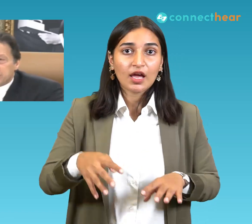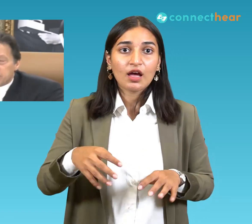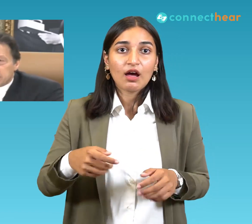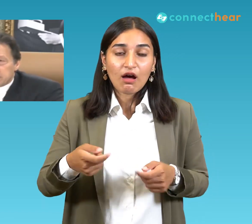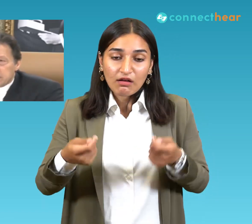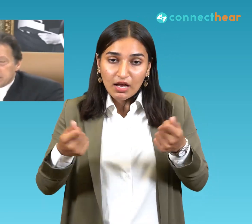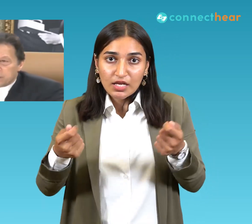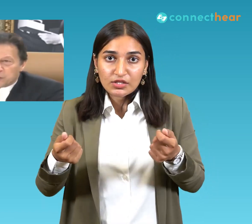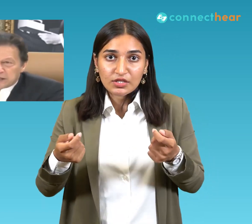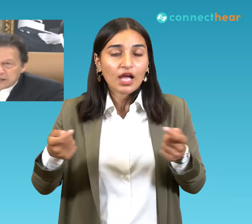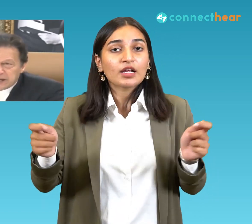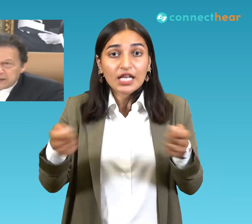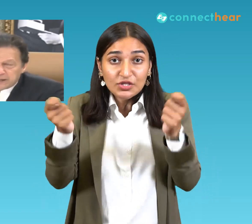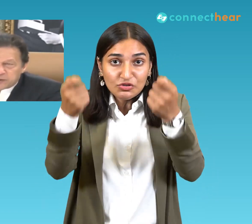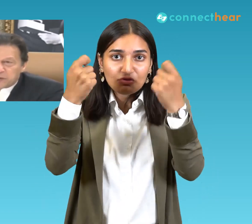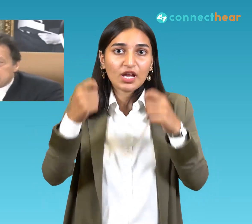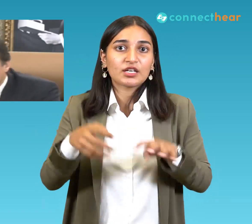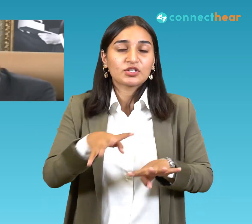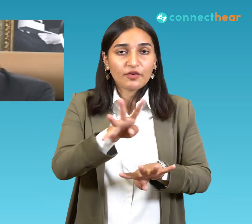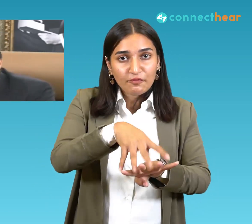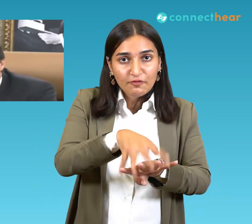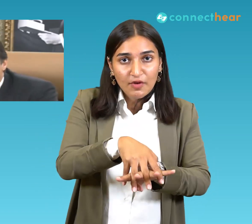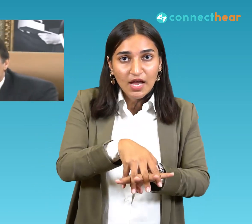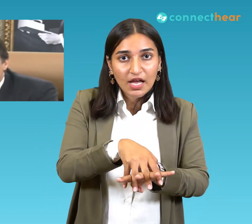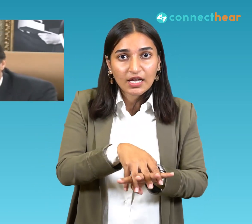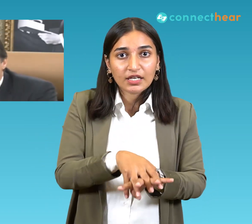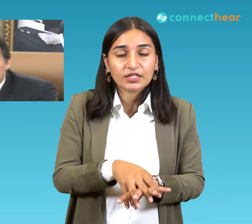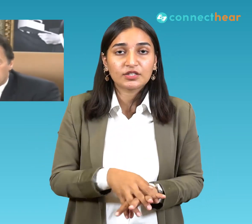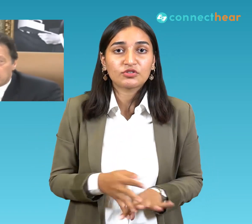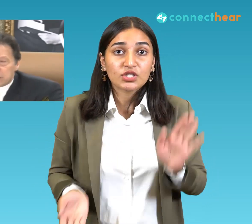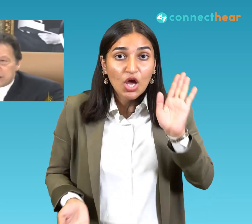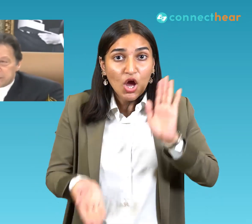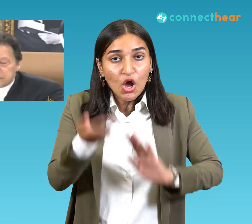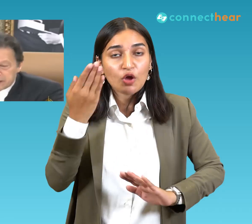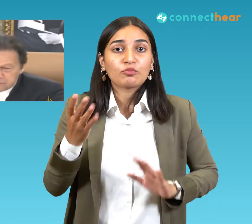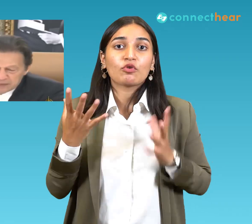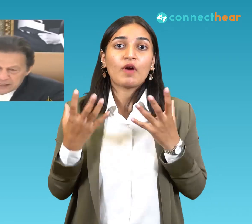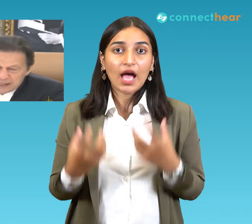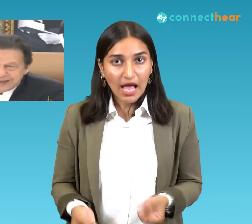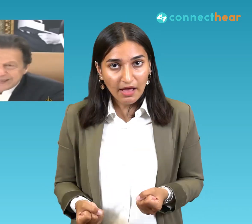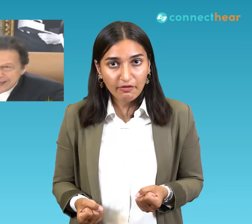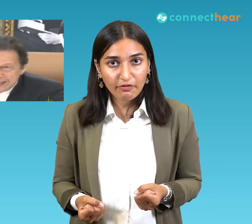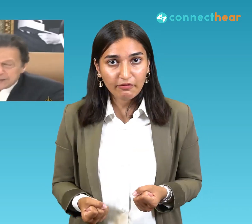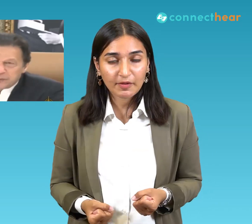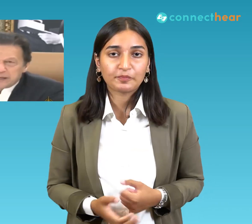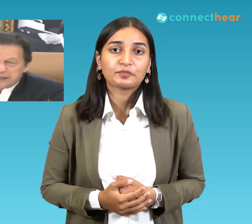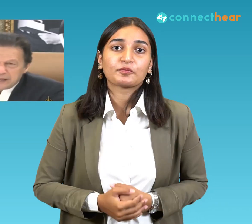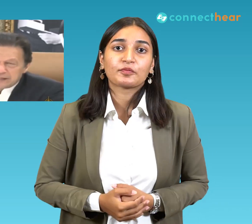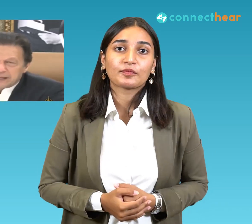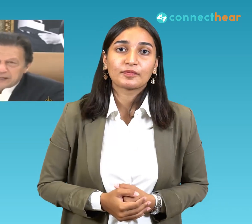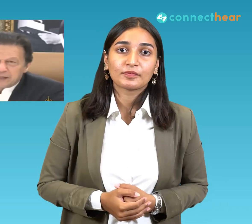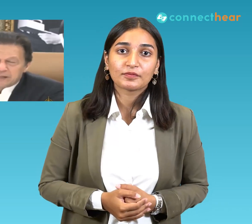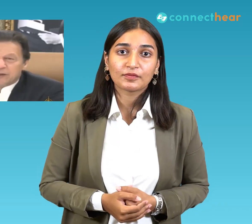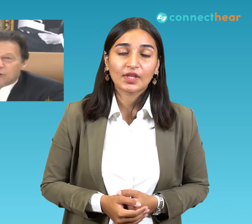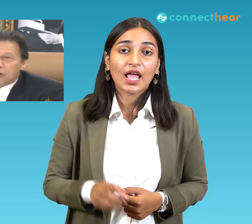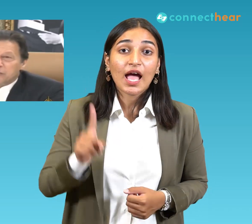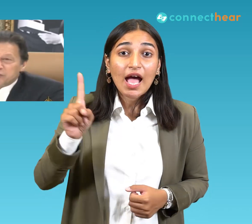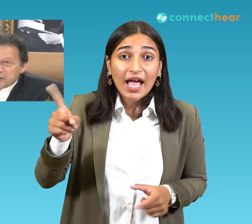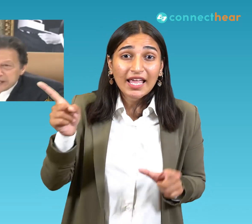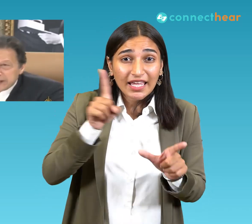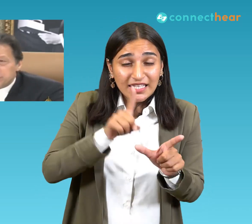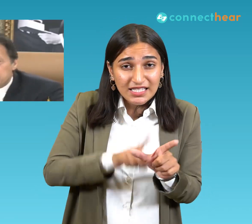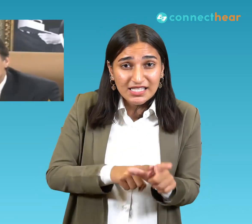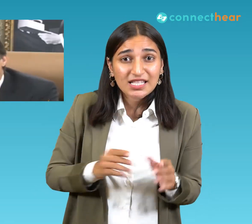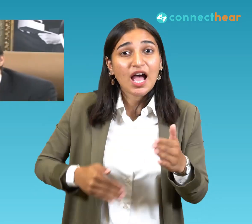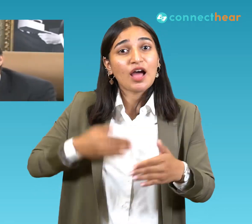are attached to it. So once that gets going, the other 30 industries all start moving up. And that is where it has taken us almost